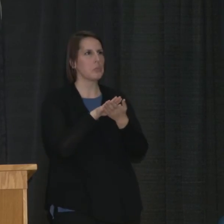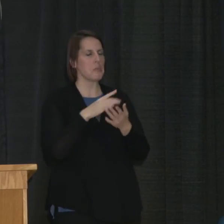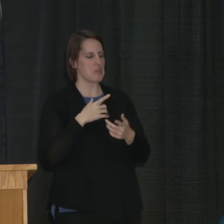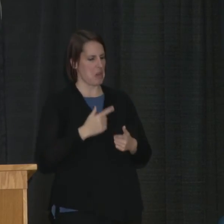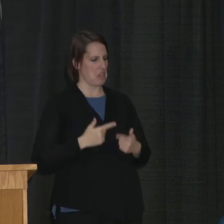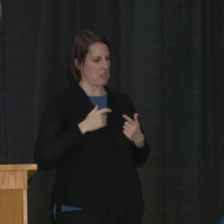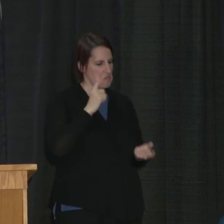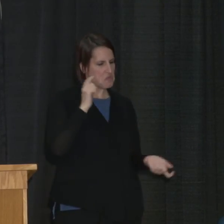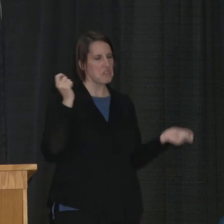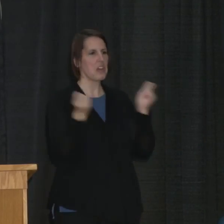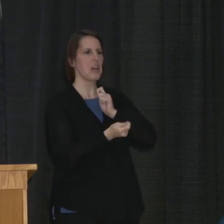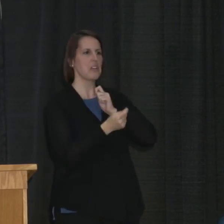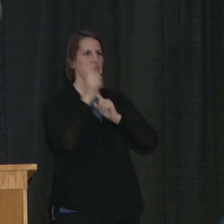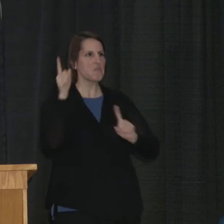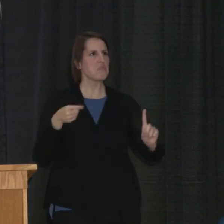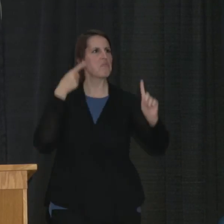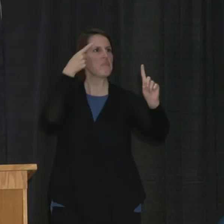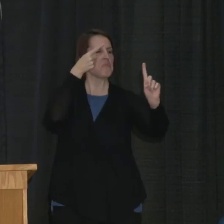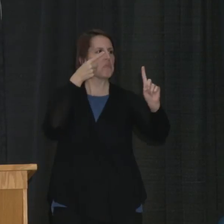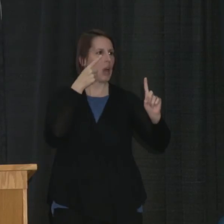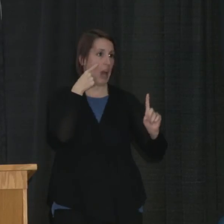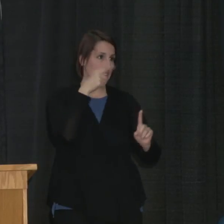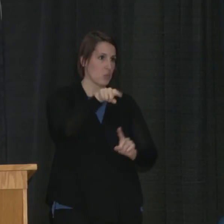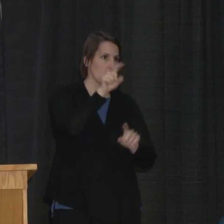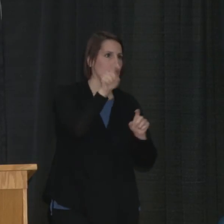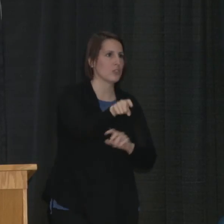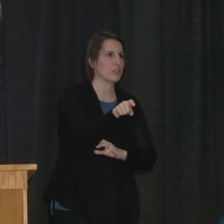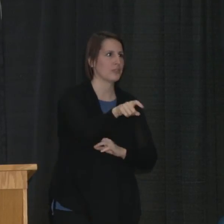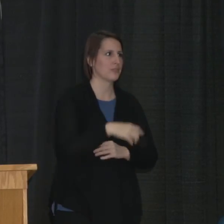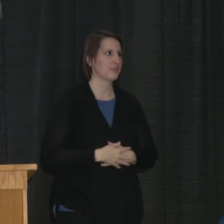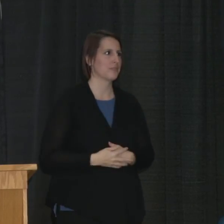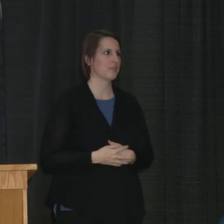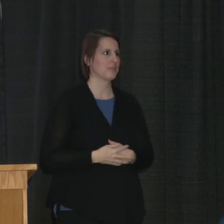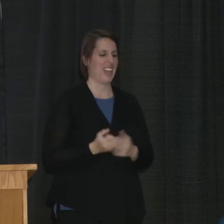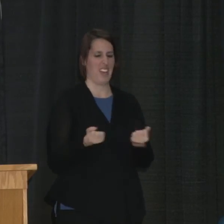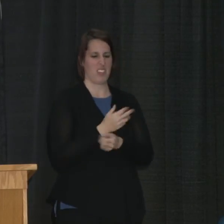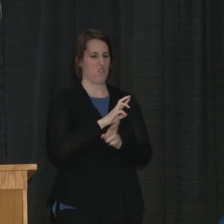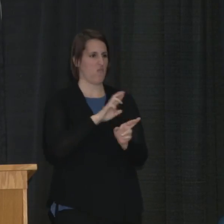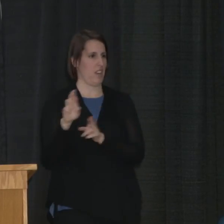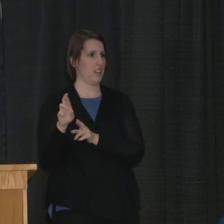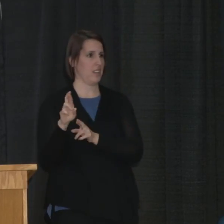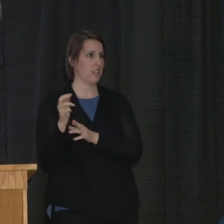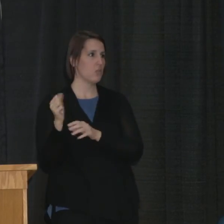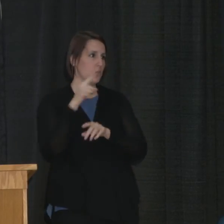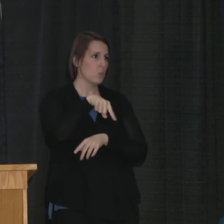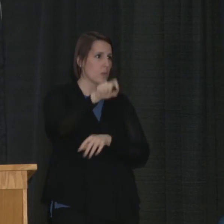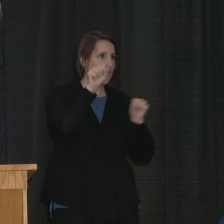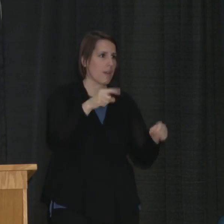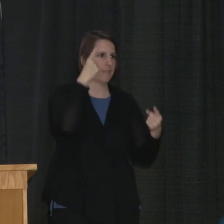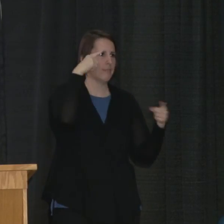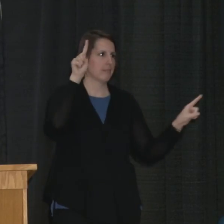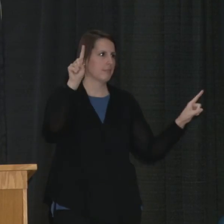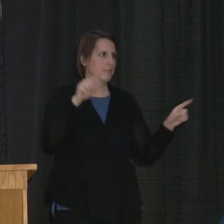dreams, I strongly encourage you to go for it. The resources are there to help you be successful.